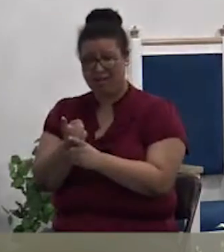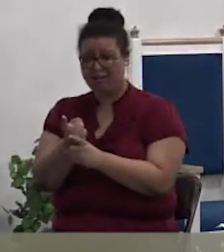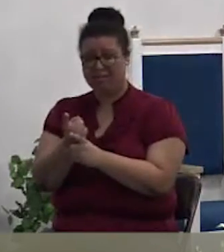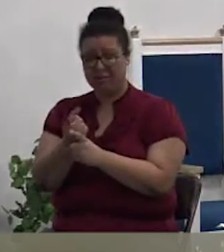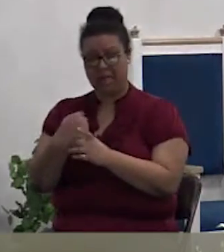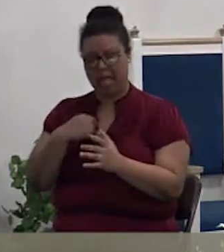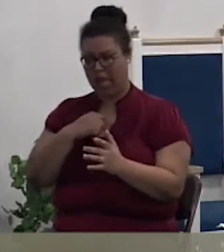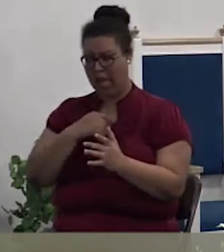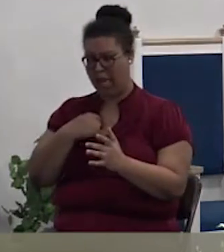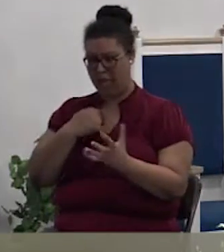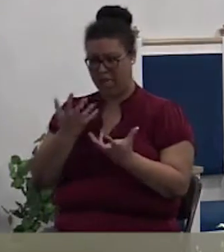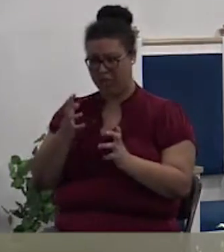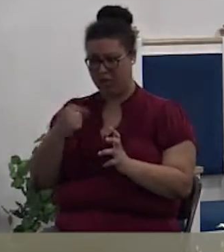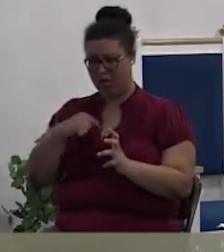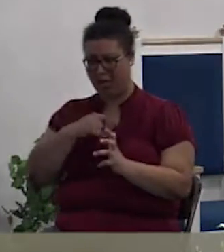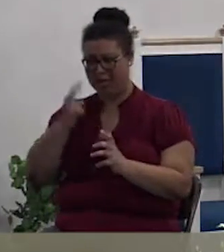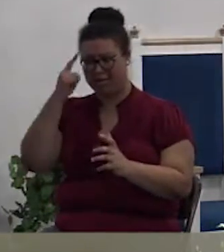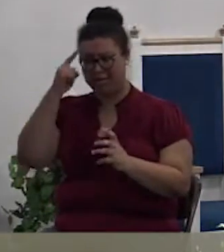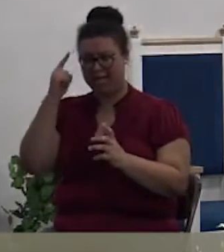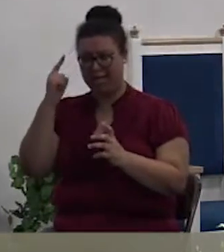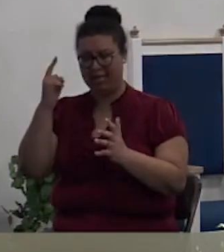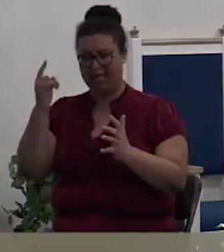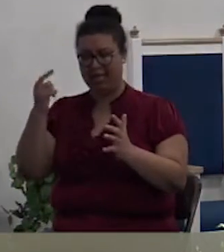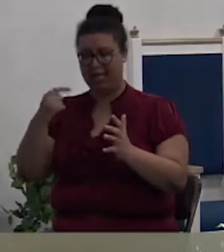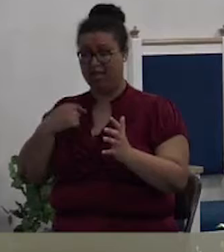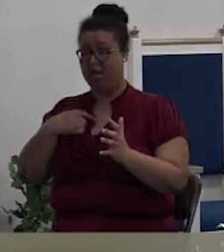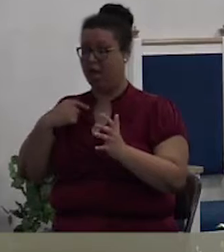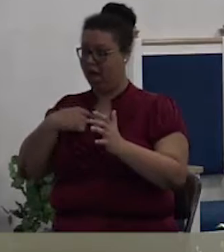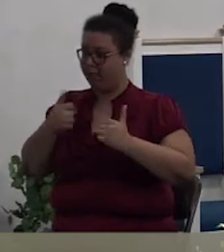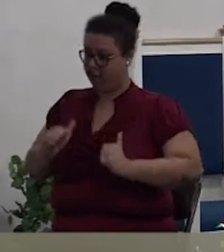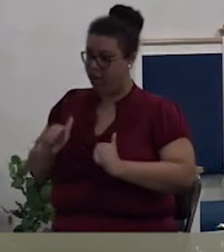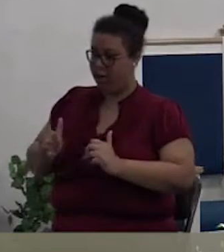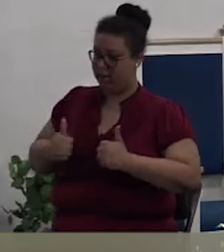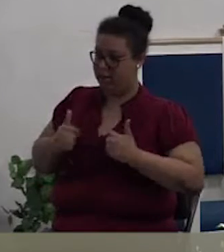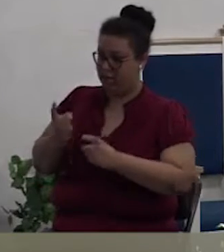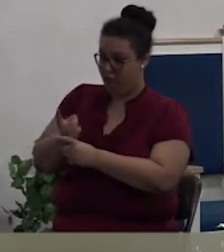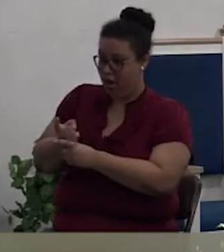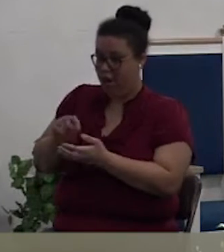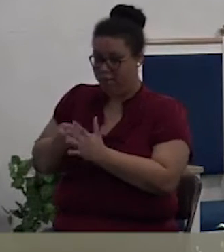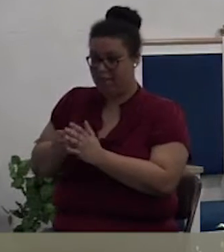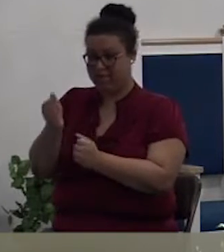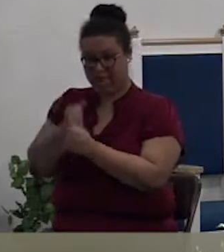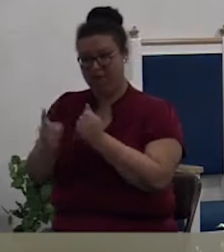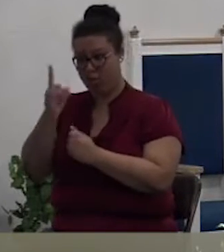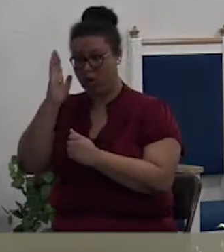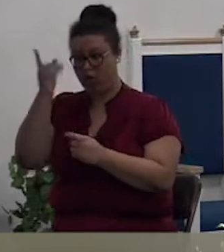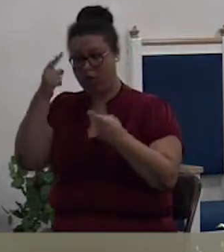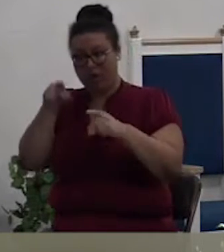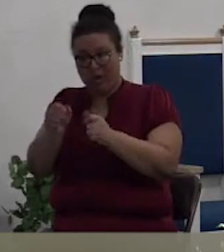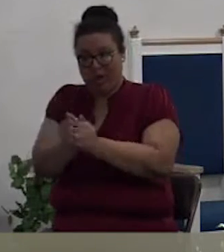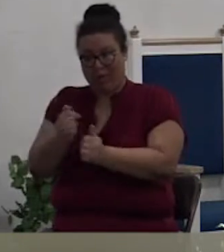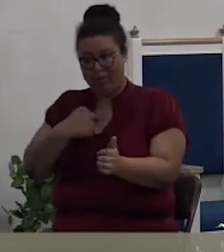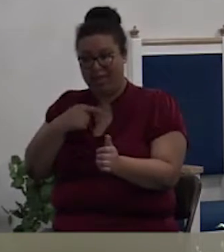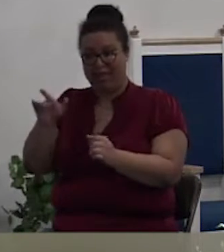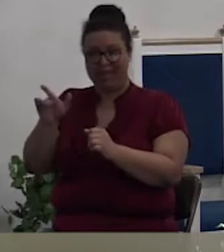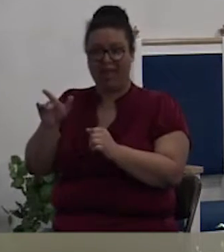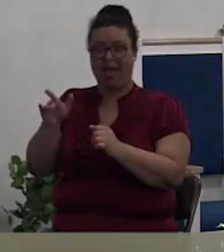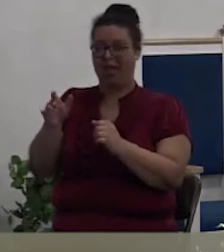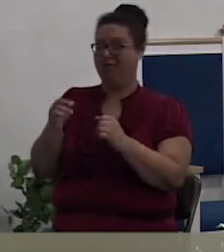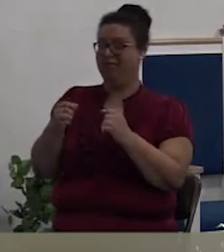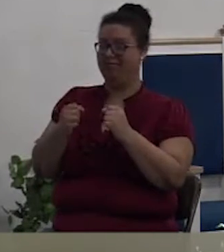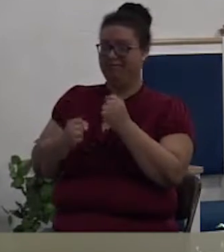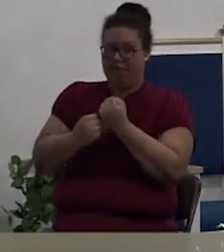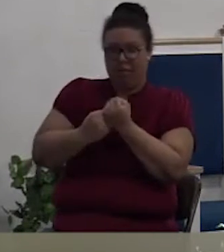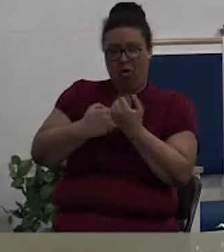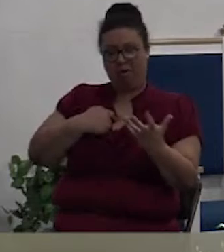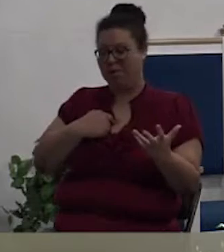that just because I'm trying to live right, that means everybody's going to be on my side. They're going to defend me. No, they're not. There are